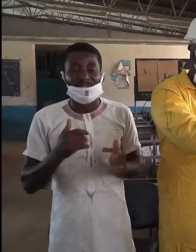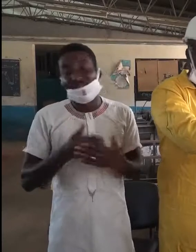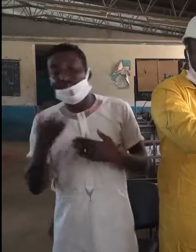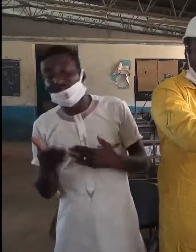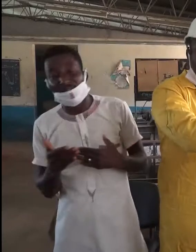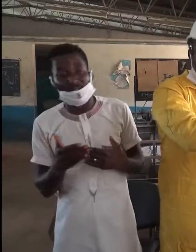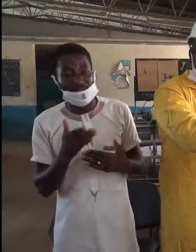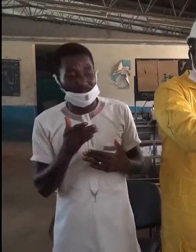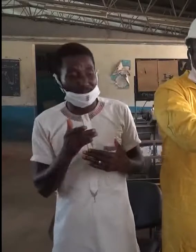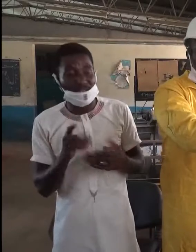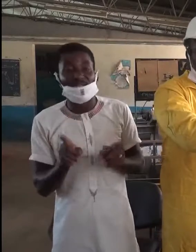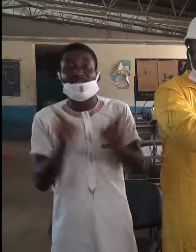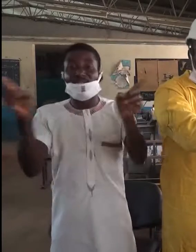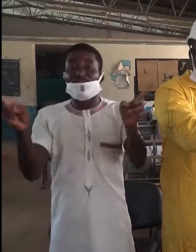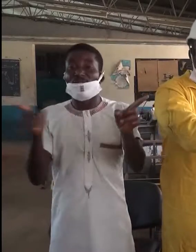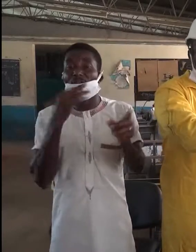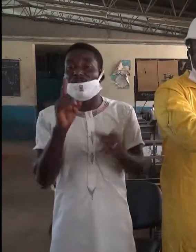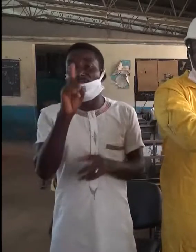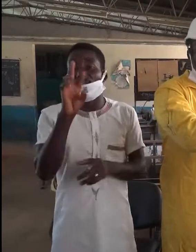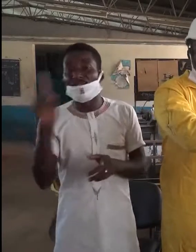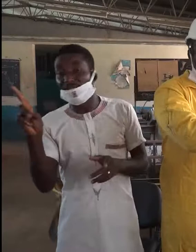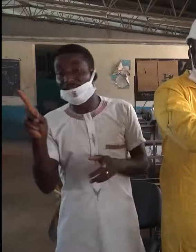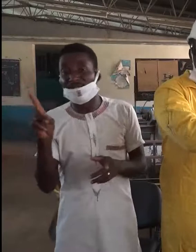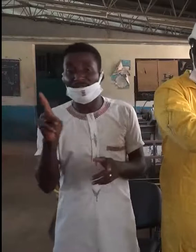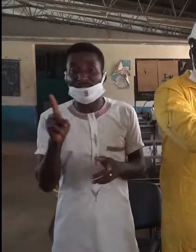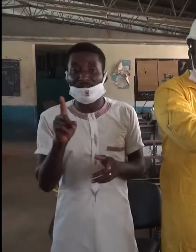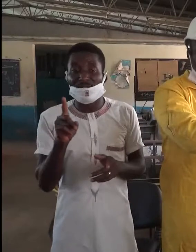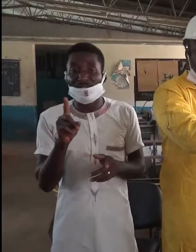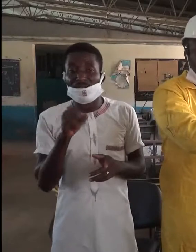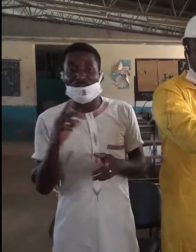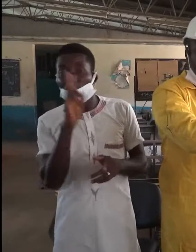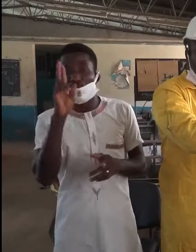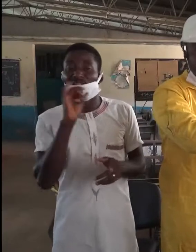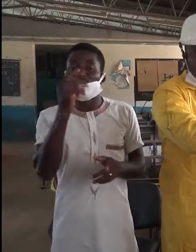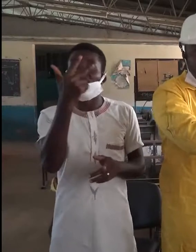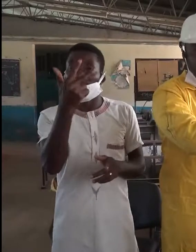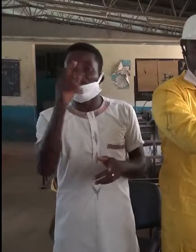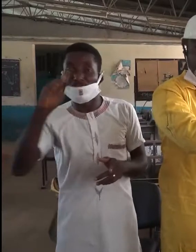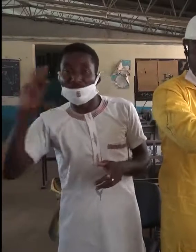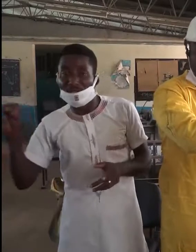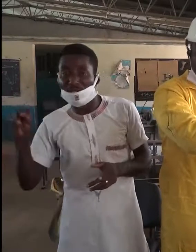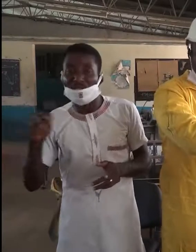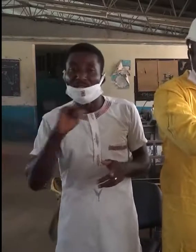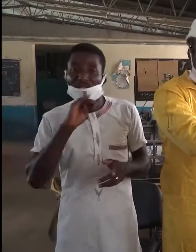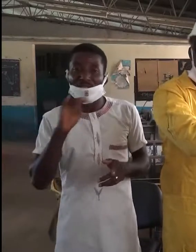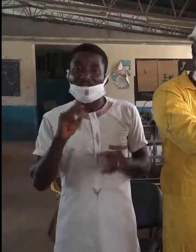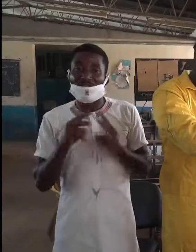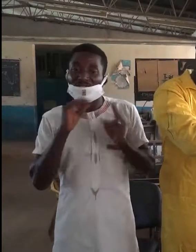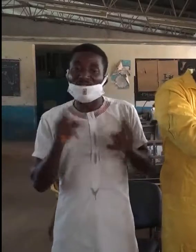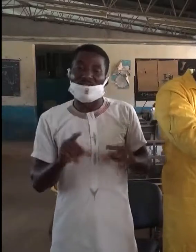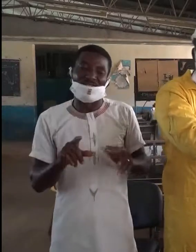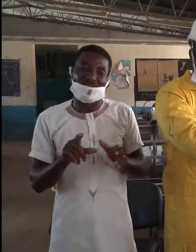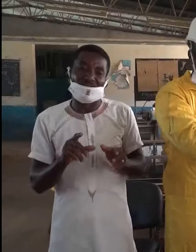after all, the diameter of the drill bit we are using is 3 millimeter, which is very light. It